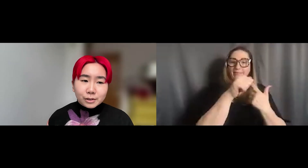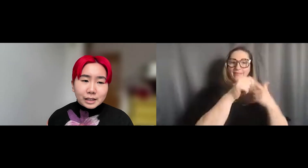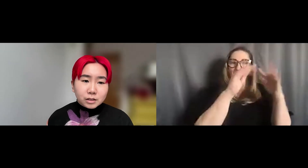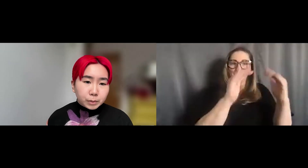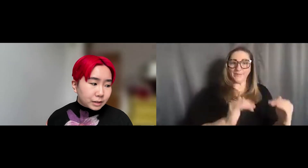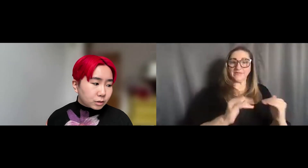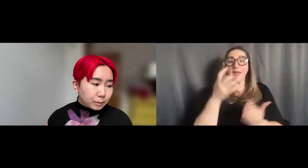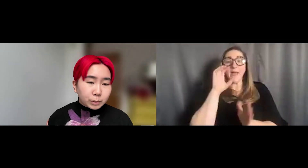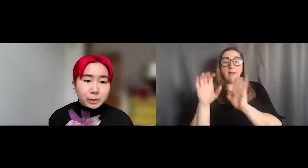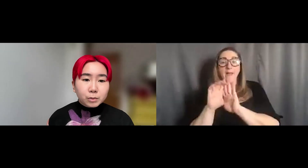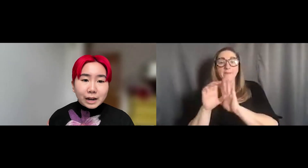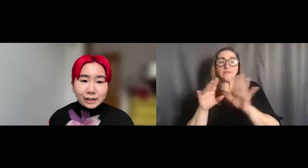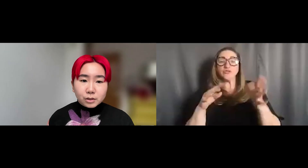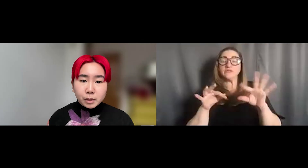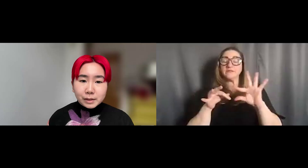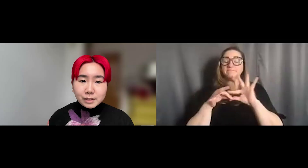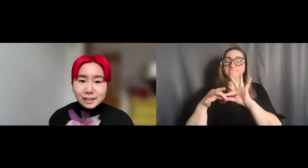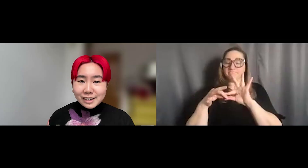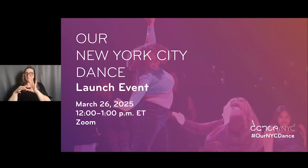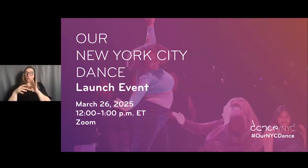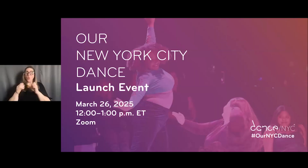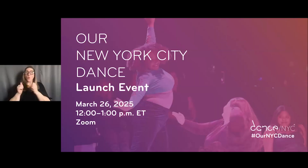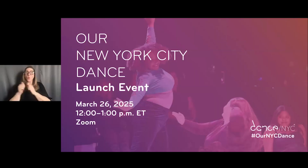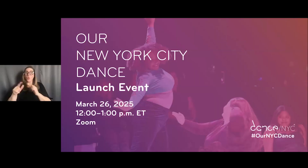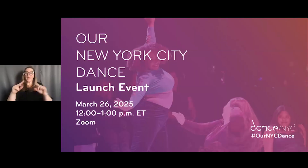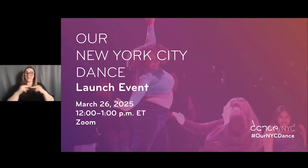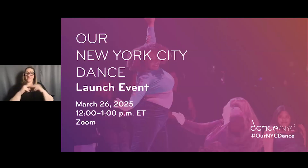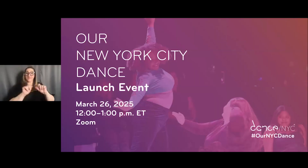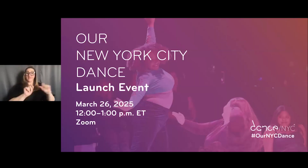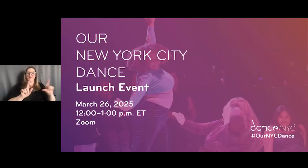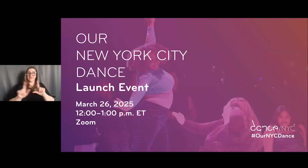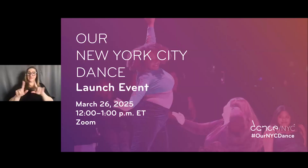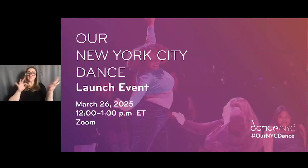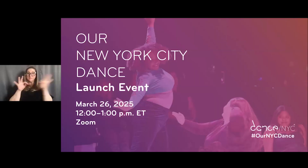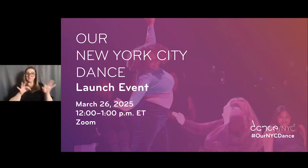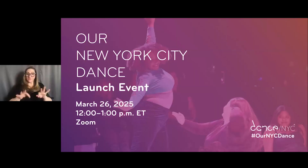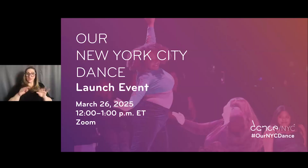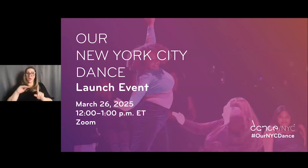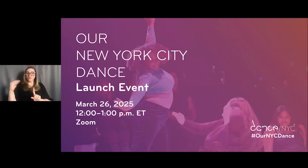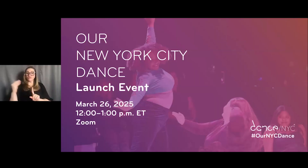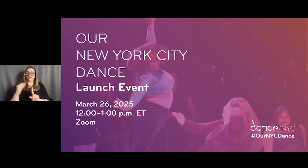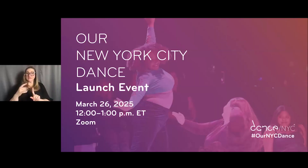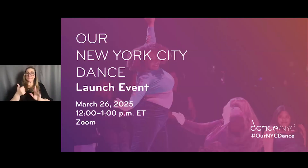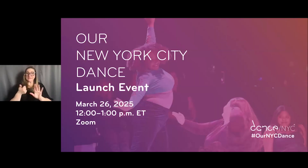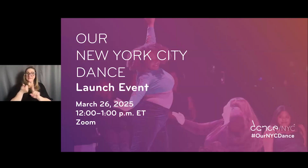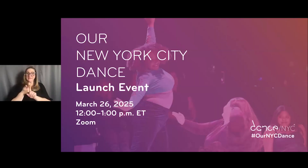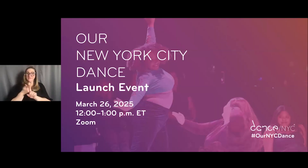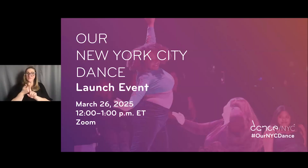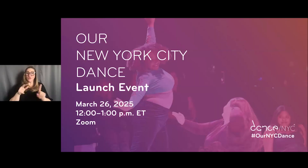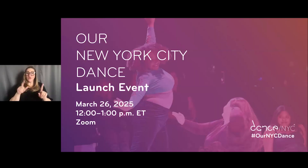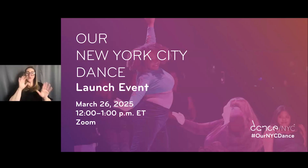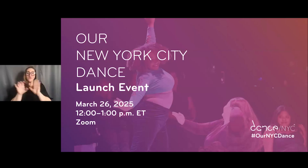visual content on slides will be described when we arrive at those moments. So currently on screen is a gradient title slide with a photo